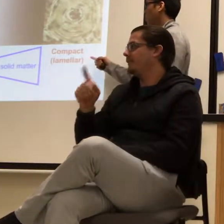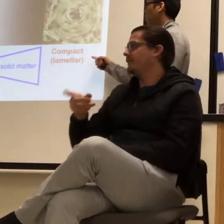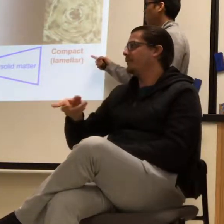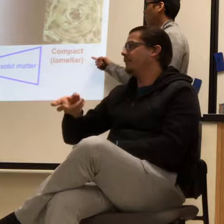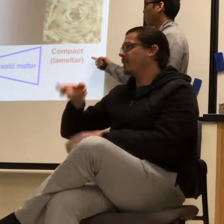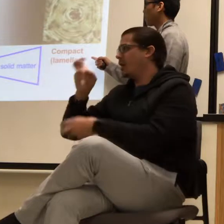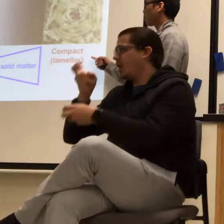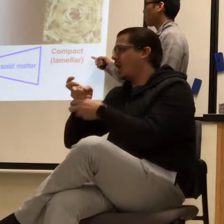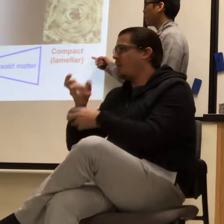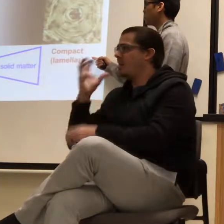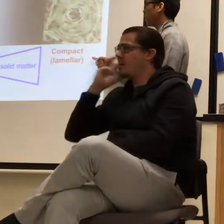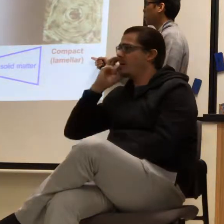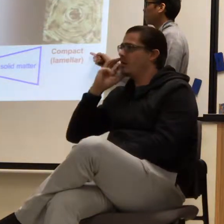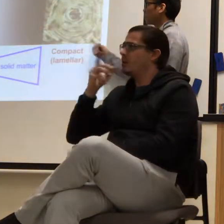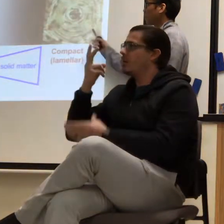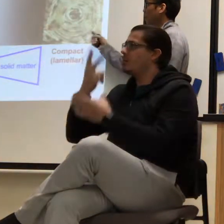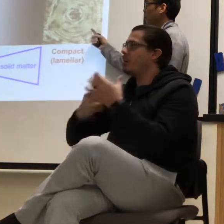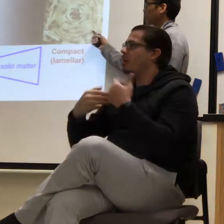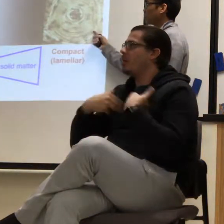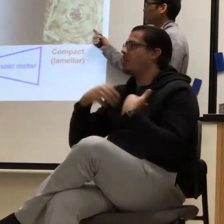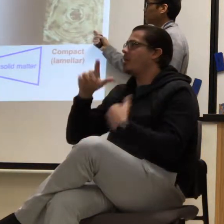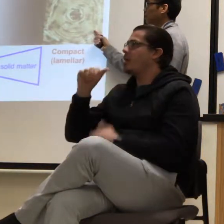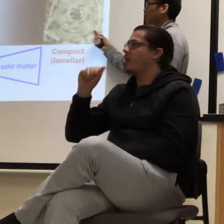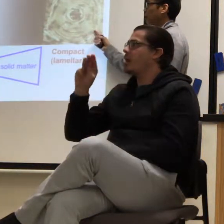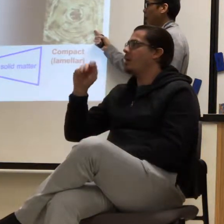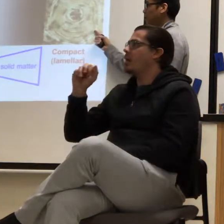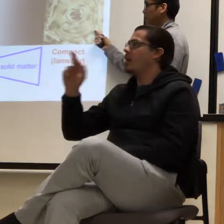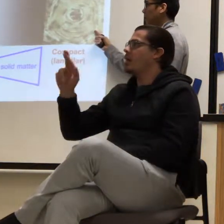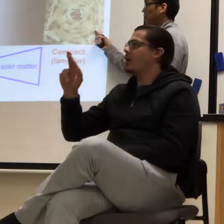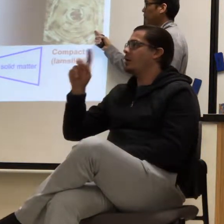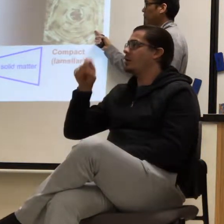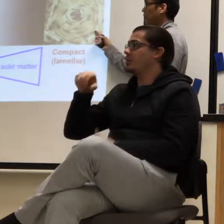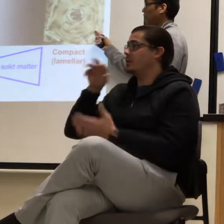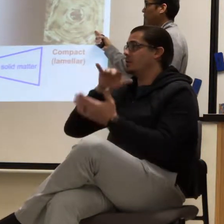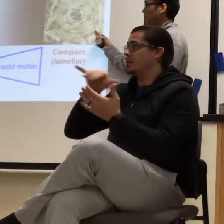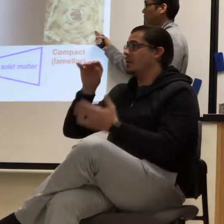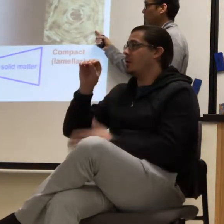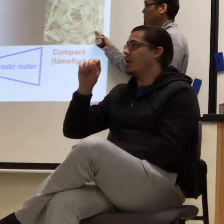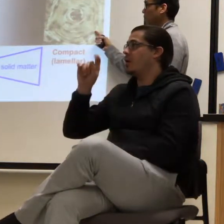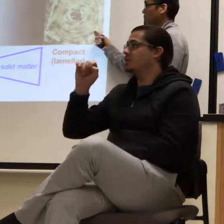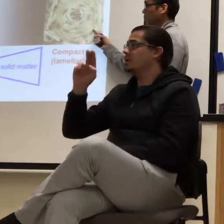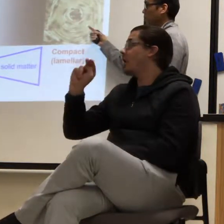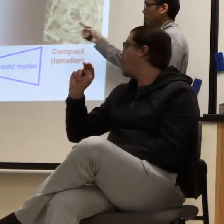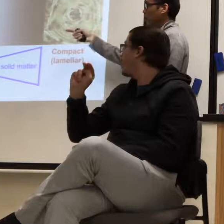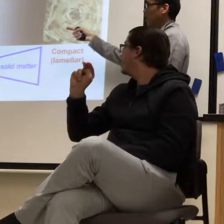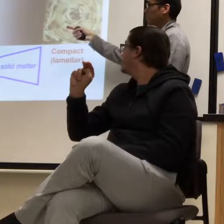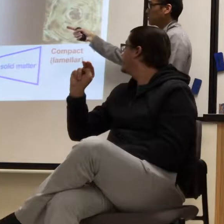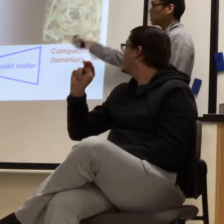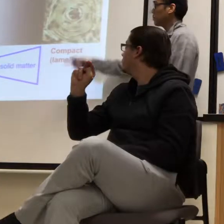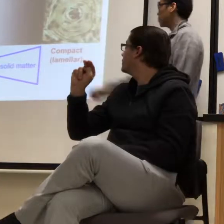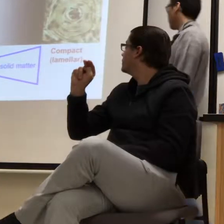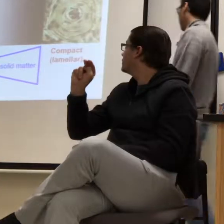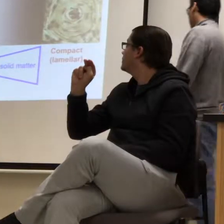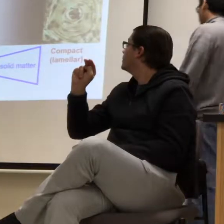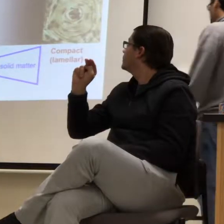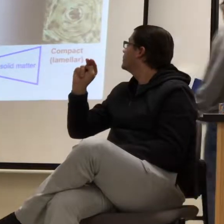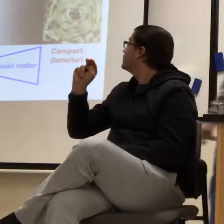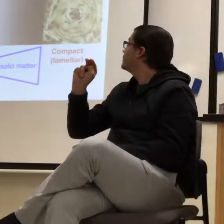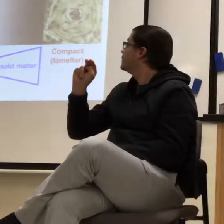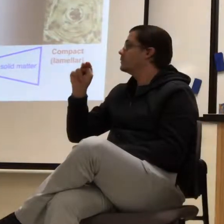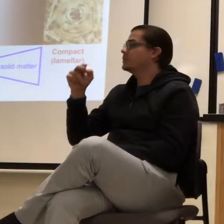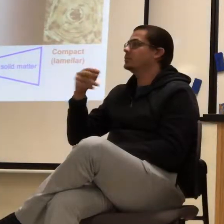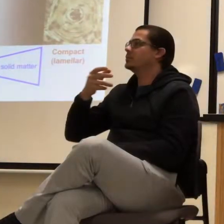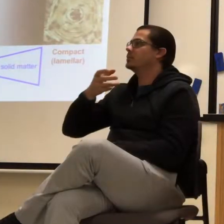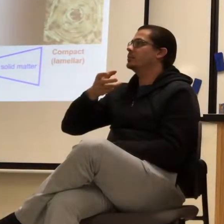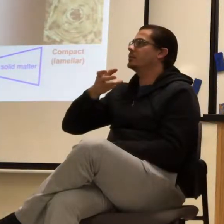compact bone, both lamellar arrangement. You have to study the osteon in compact bone, and the spongy bone has these